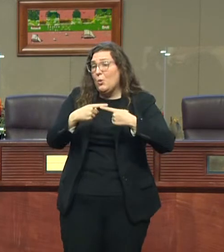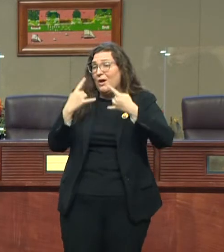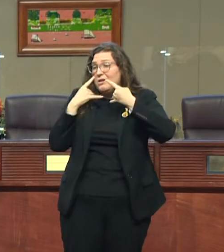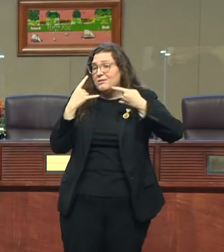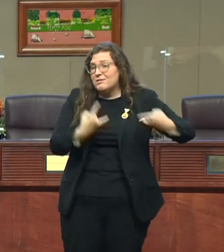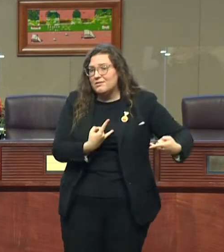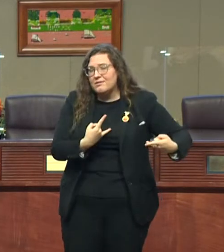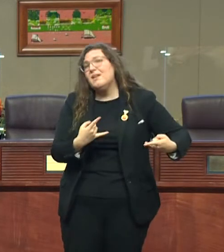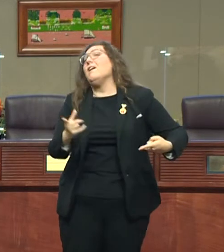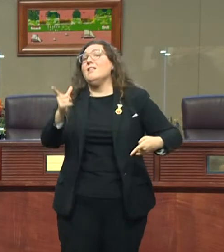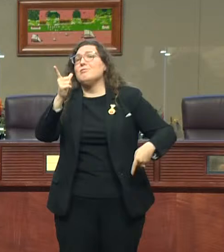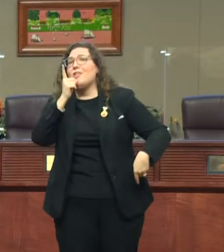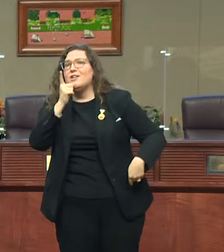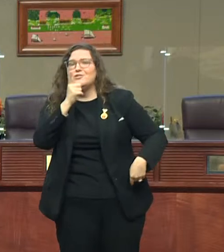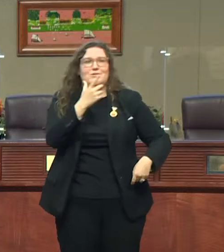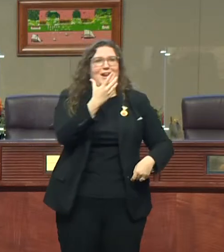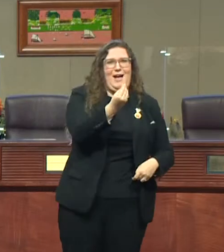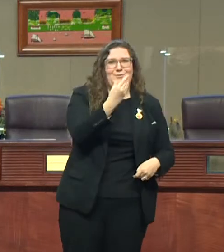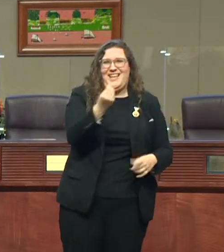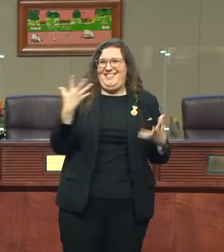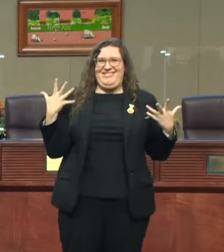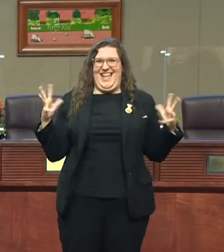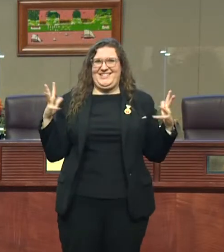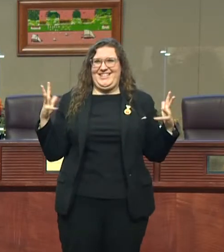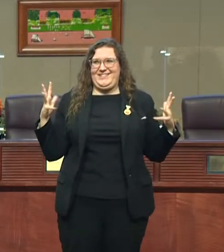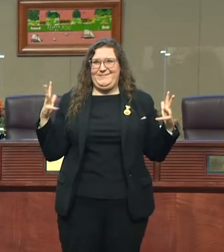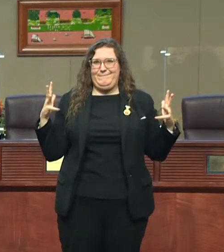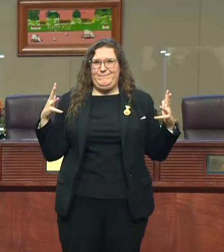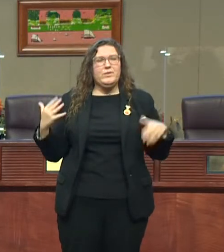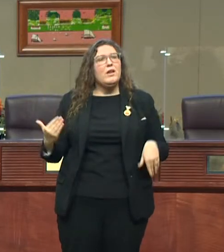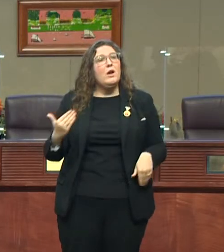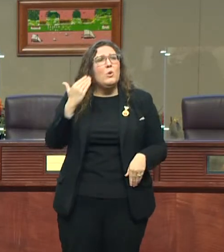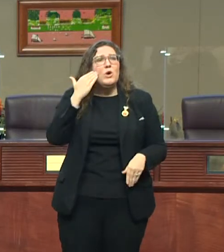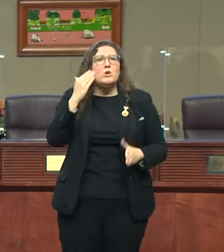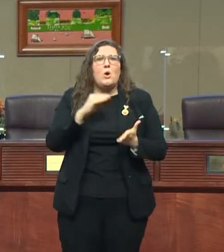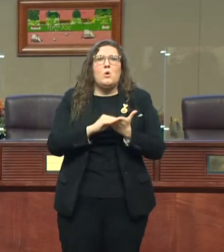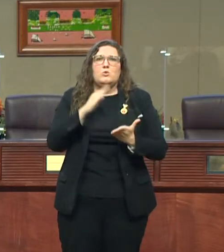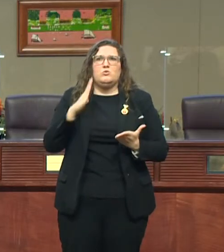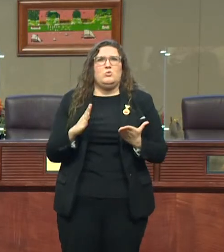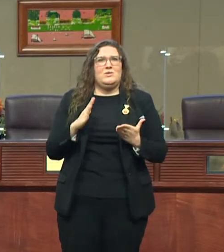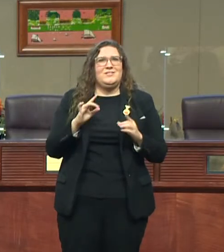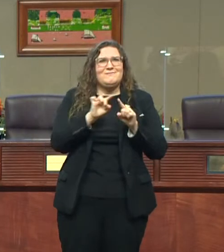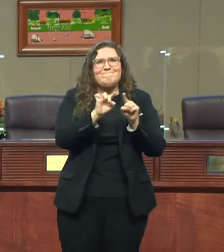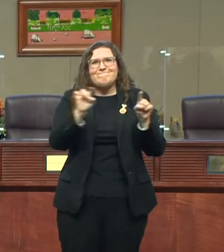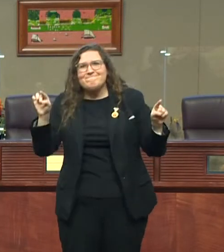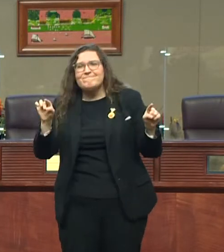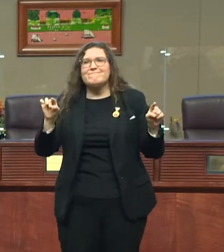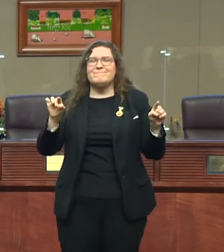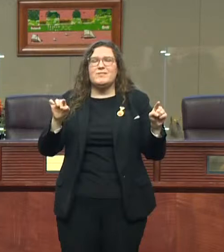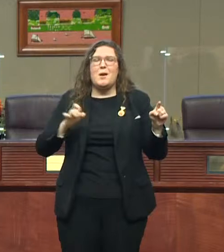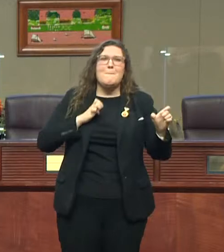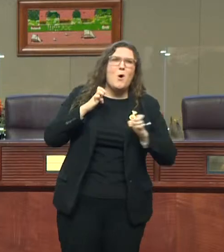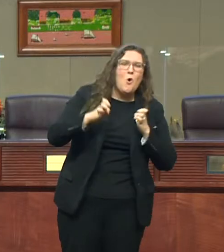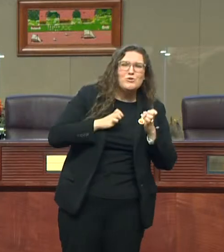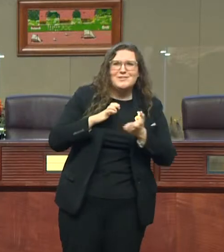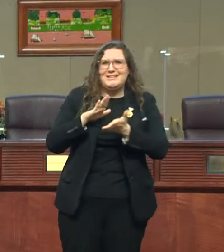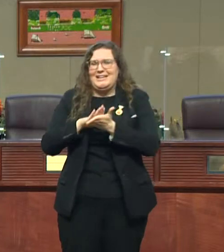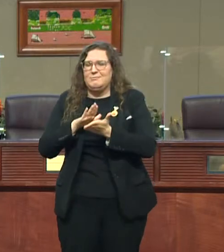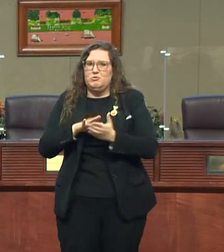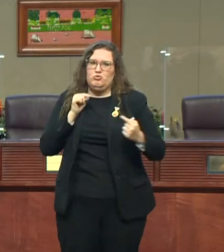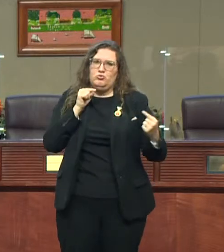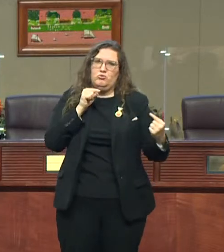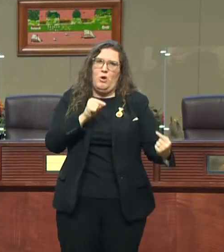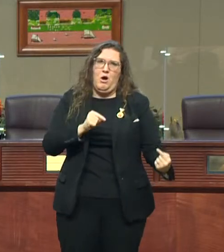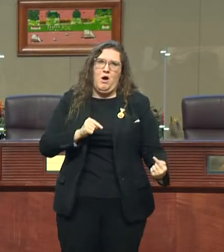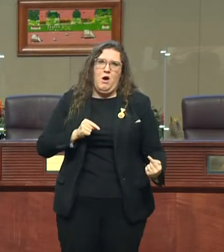and outside. We know some of our students have struggled during the pandemic academically and emotionally, especially those that